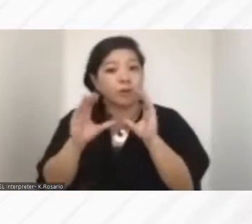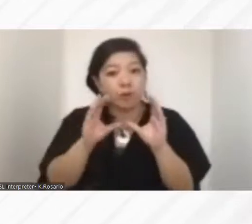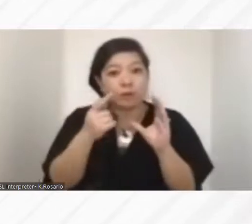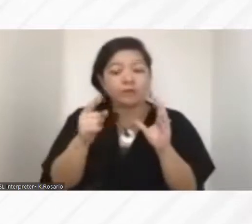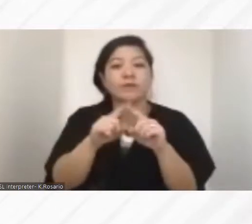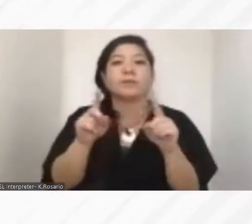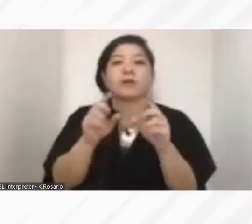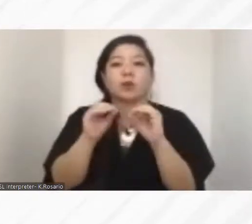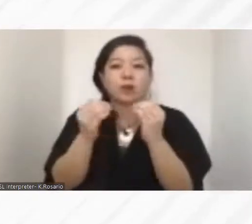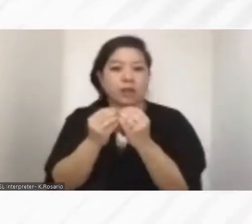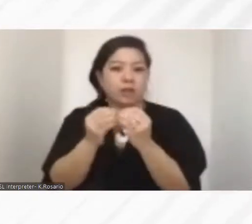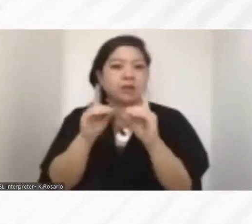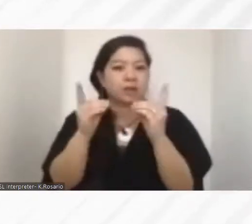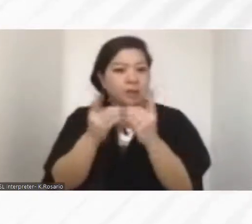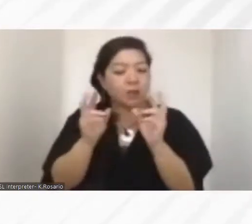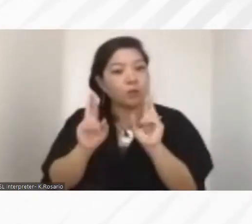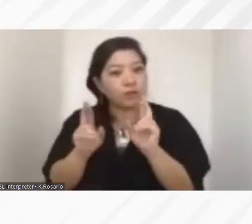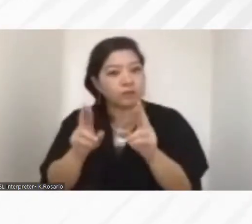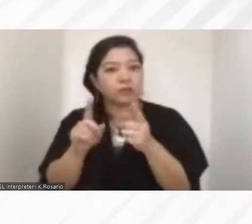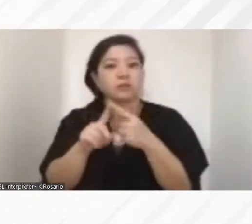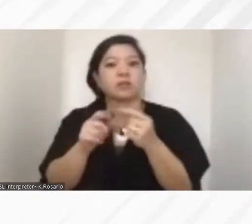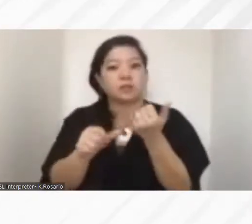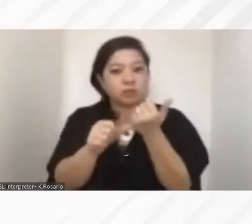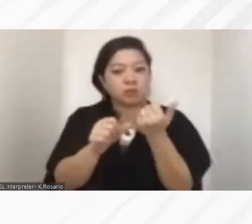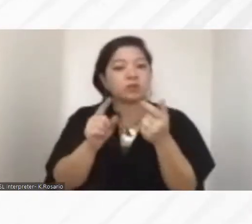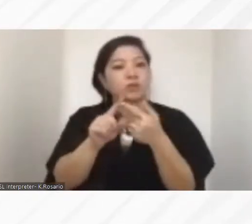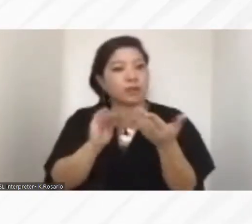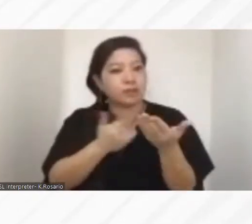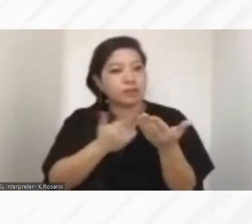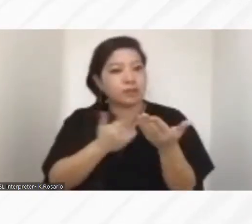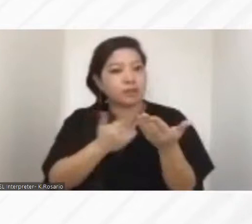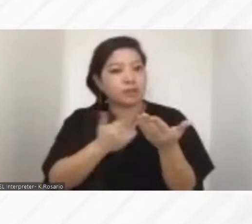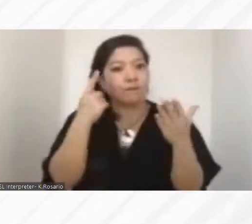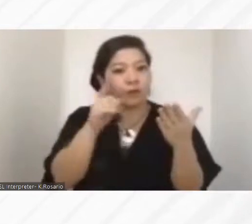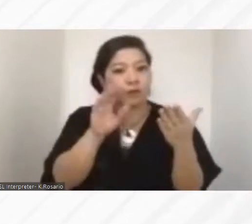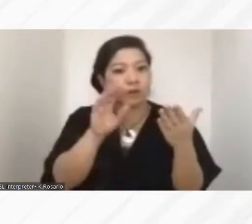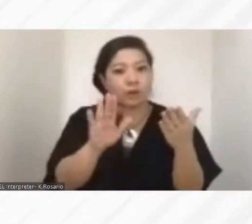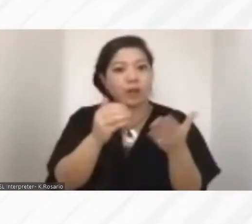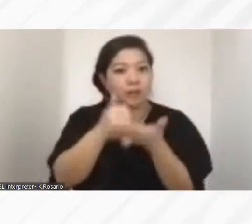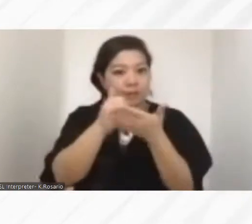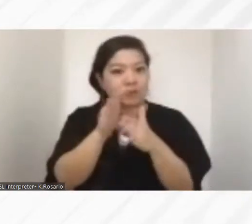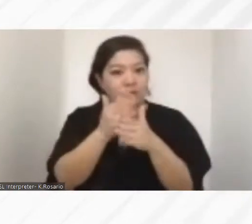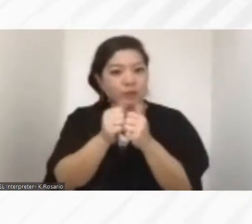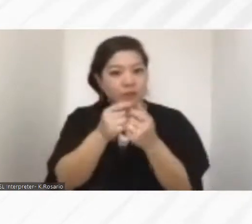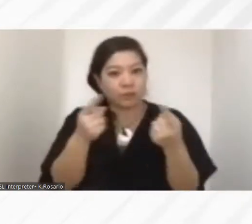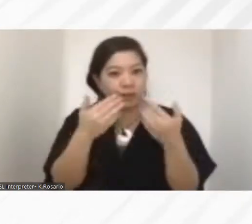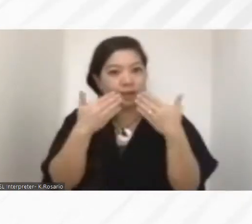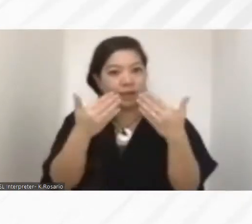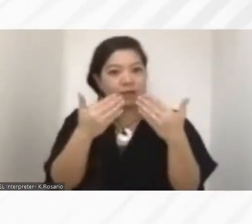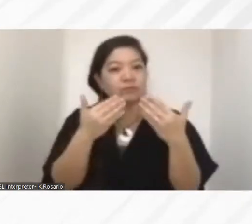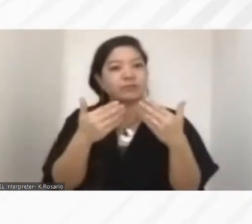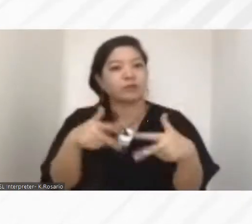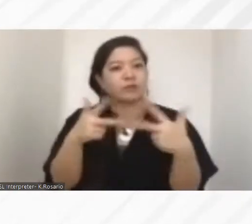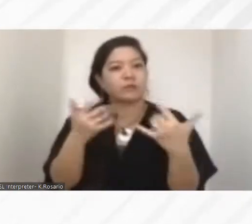federal government in response and in assistance to us. So I thank them for their help, but I also wanted to share that with you. So thank you. And virtually again, as